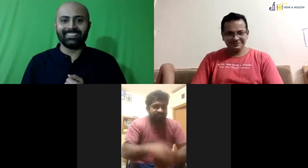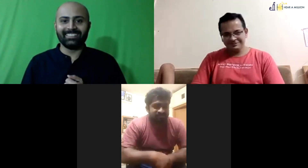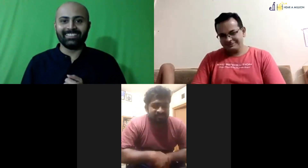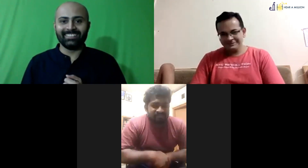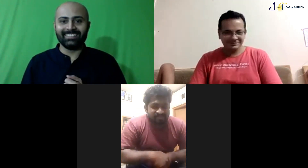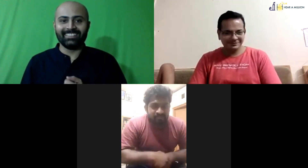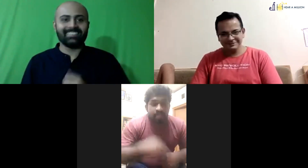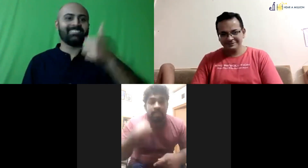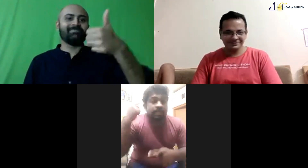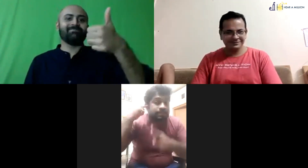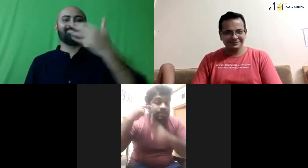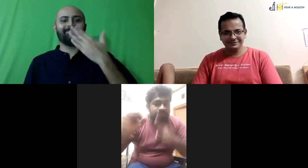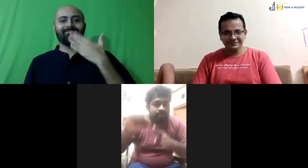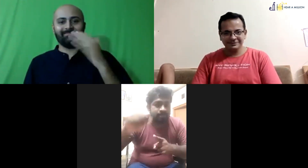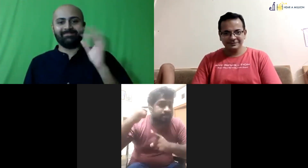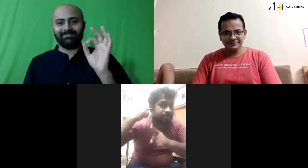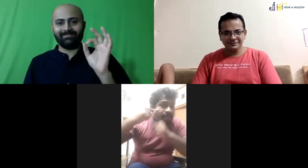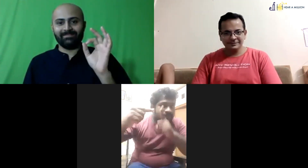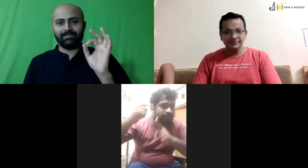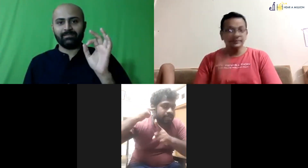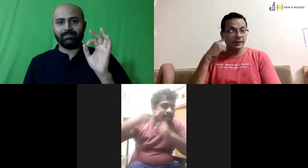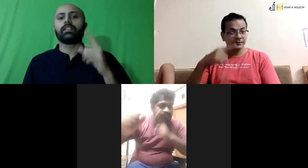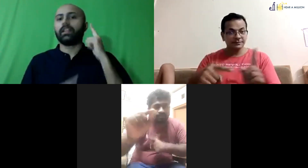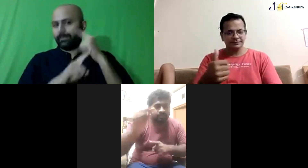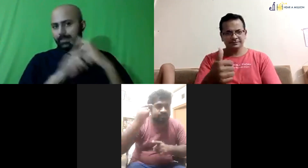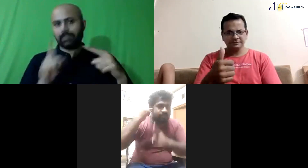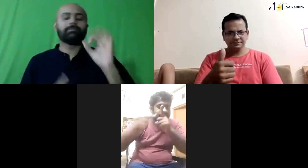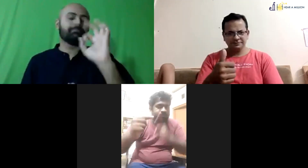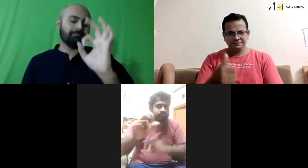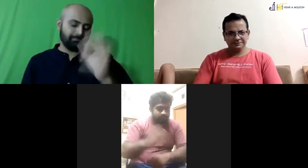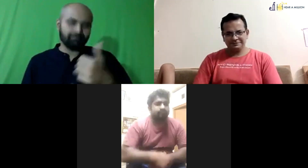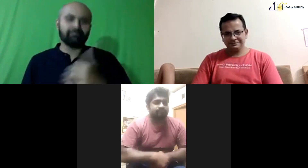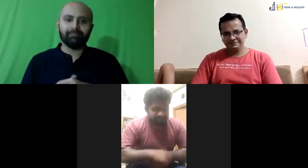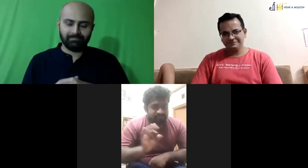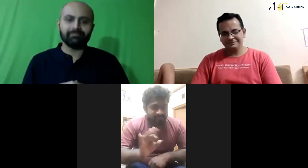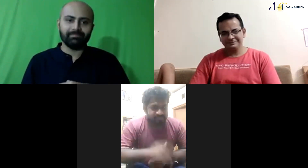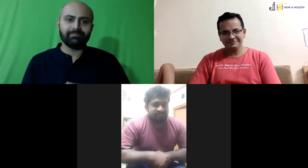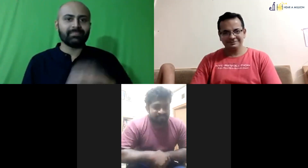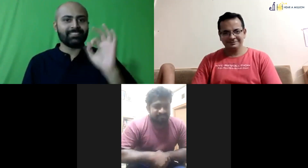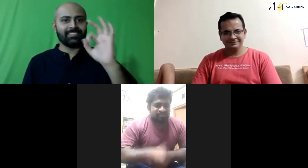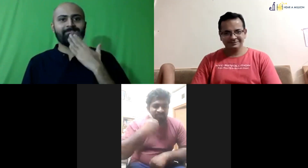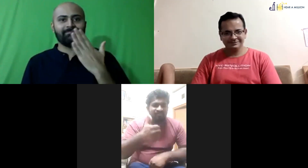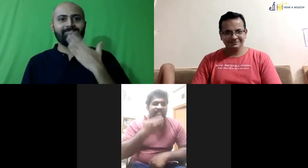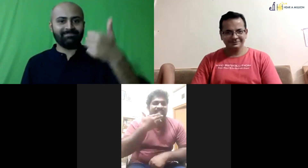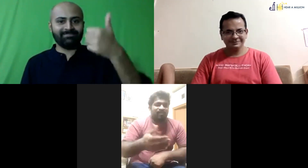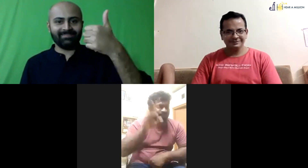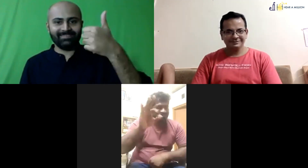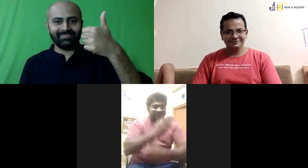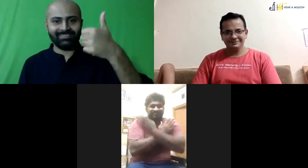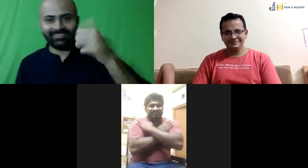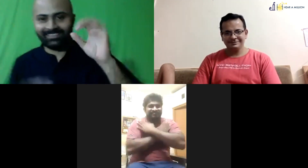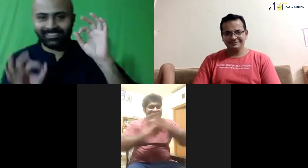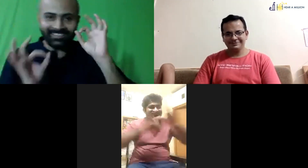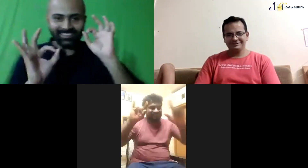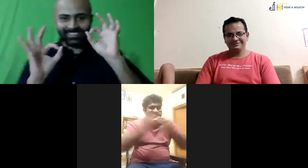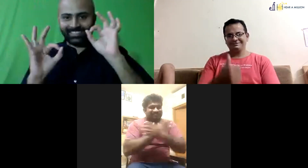good. It is nice, beautiful place. So this is, I'm hard of hearing. Okay, Thomas,